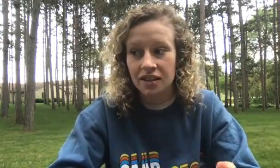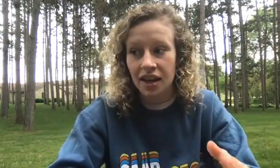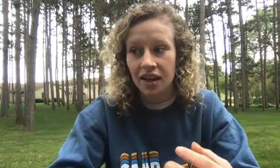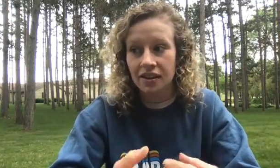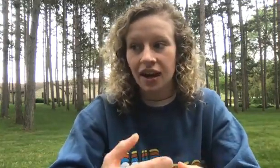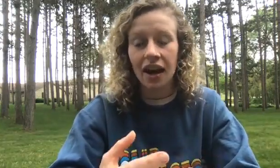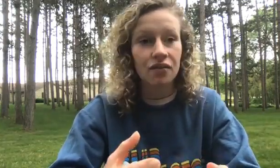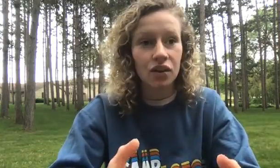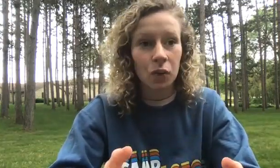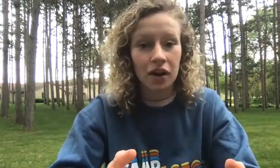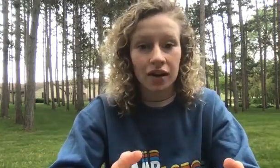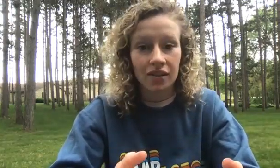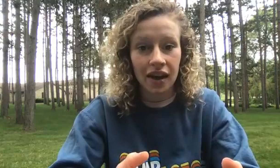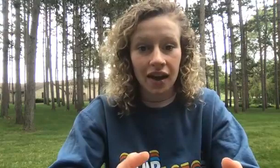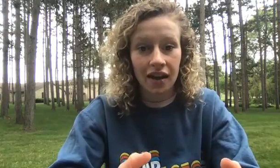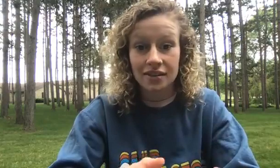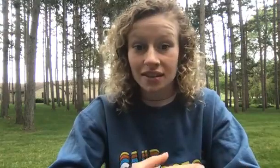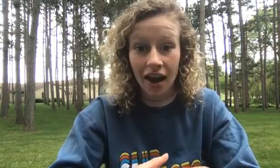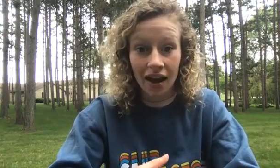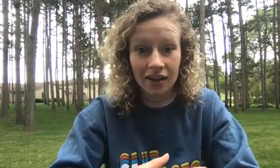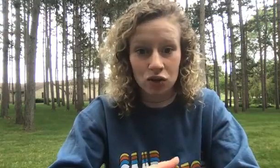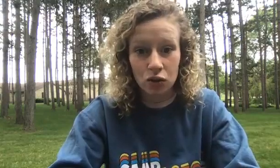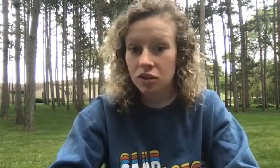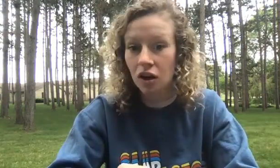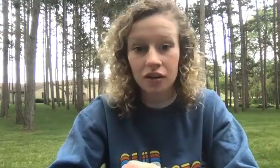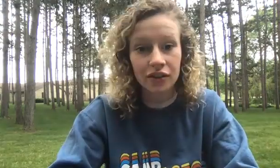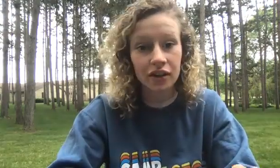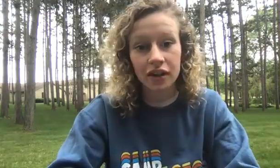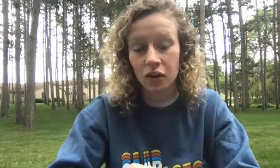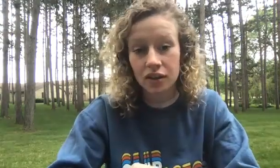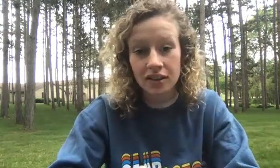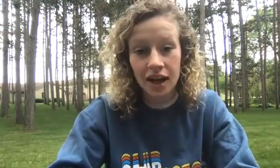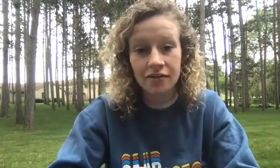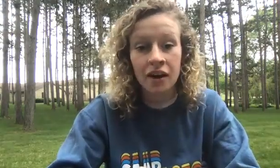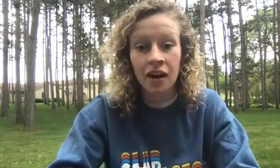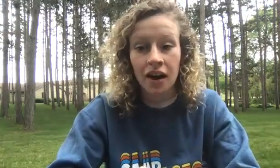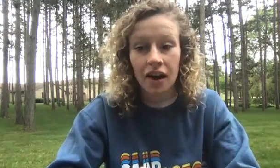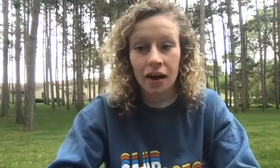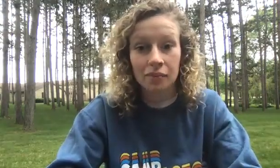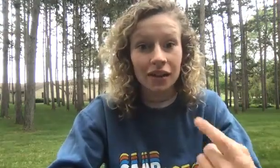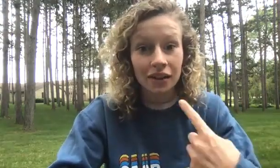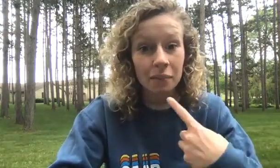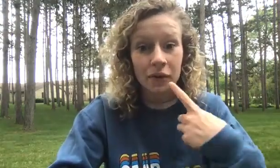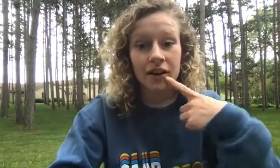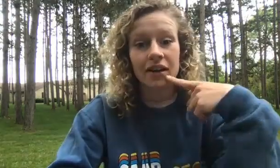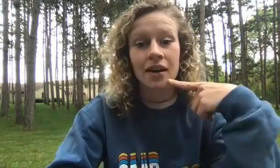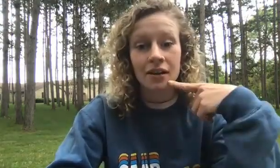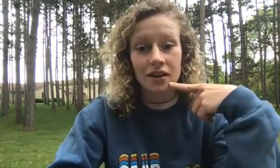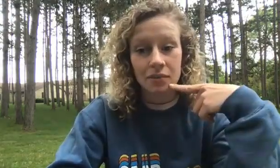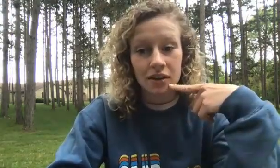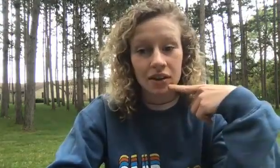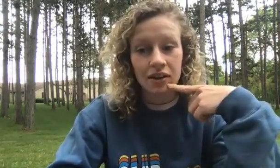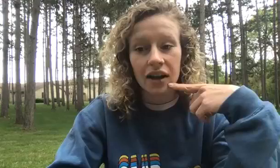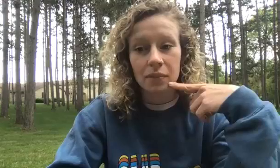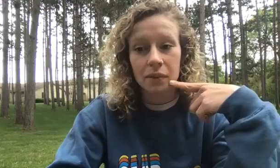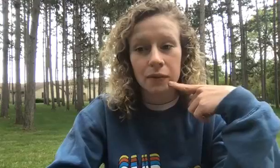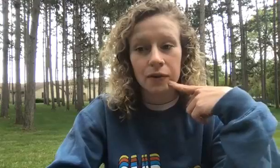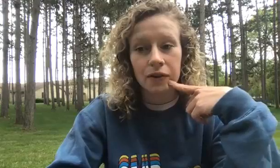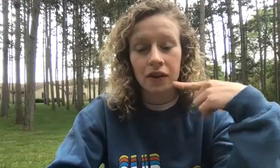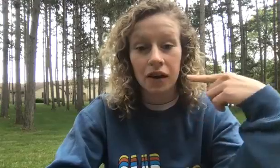that not everyone that signs or is hard of hearing or is deaf can lip read. That's something that a lot of people